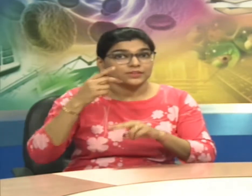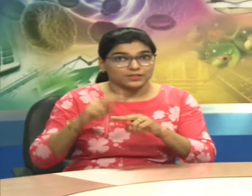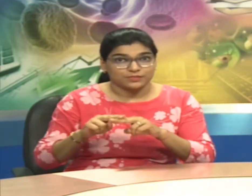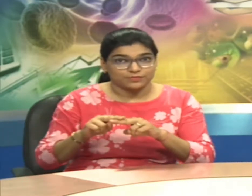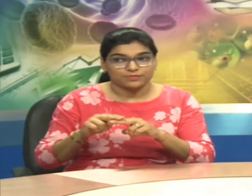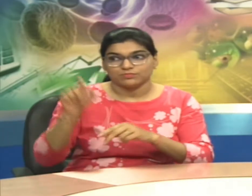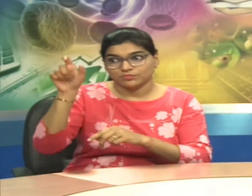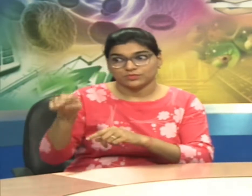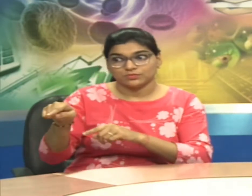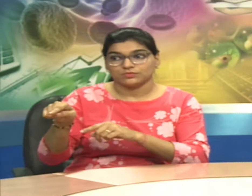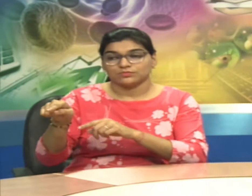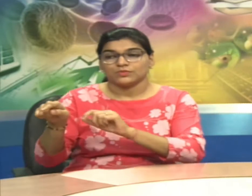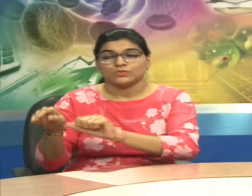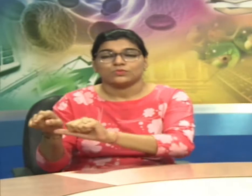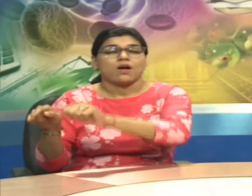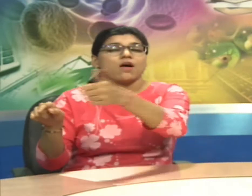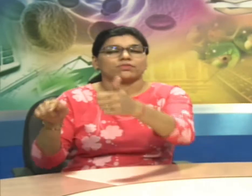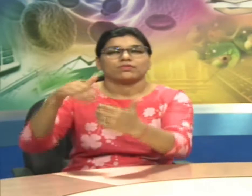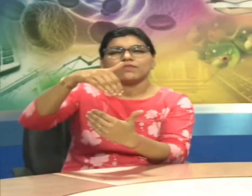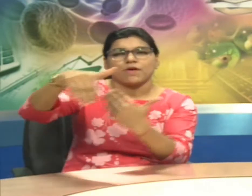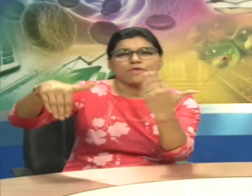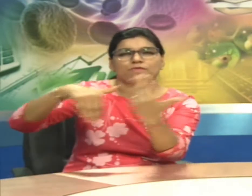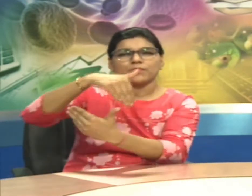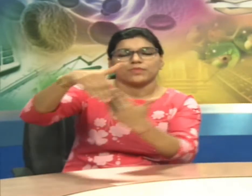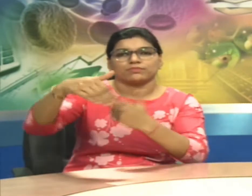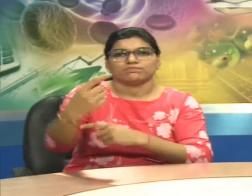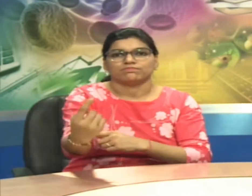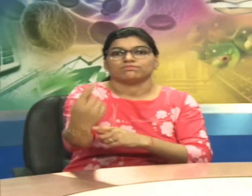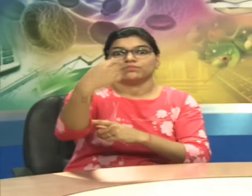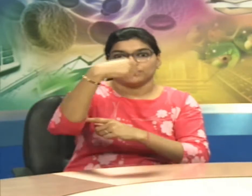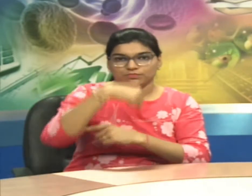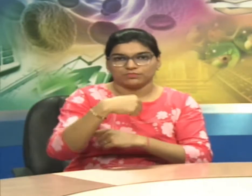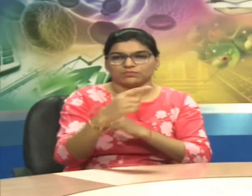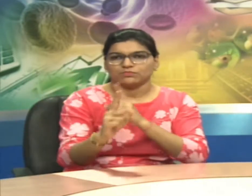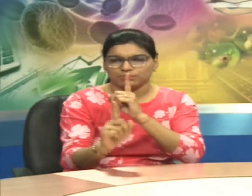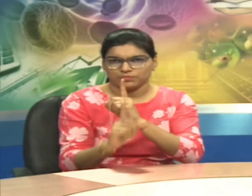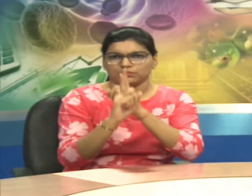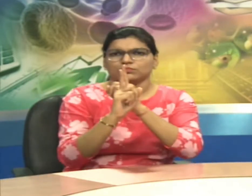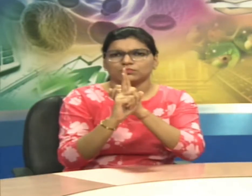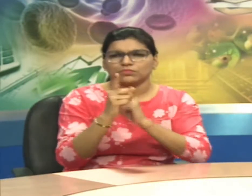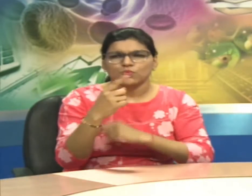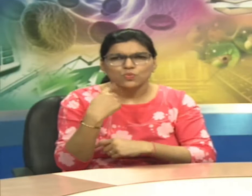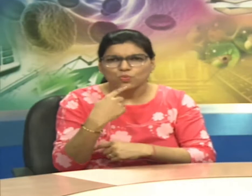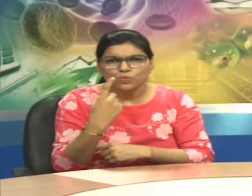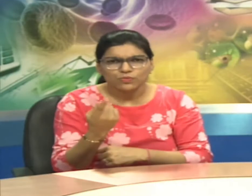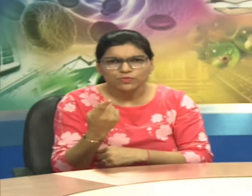For example, she wants loan and repay it